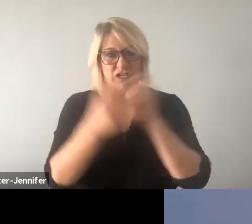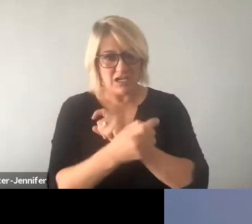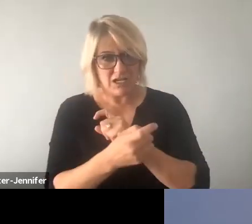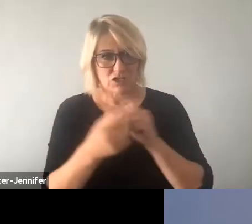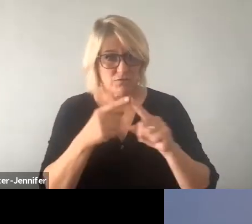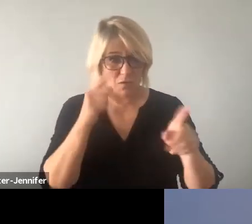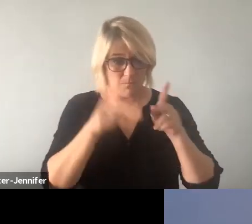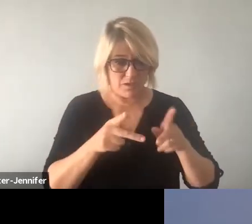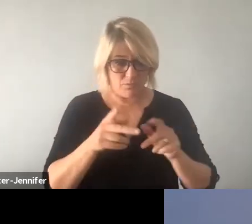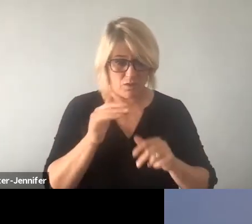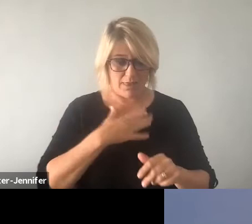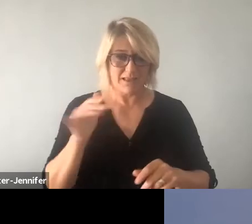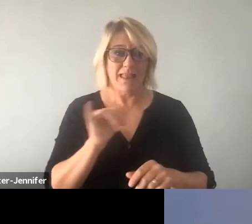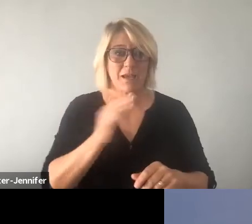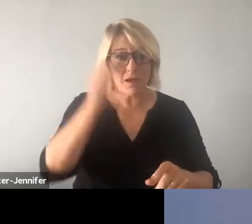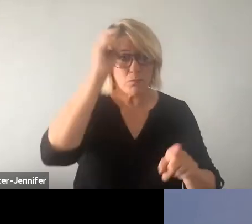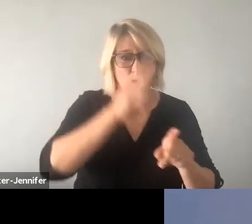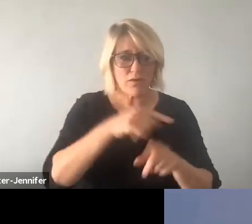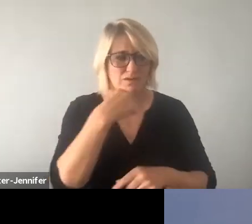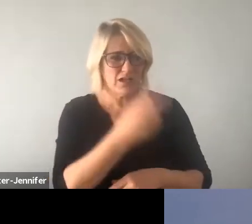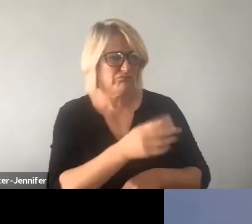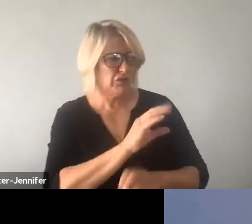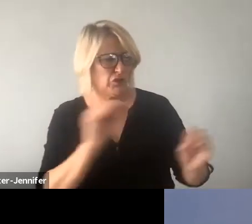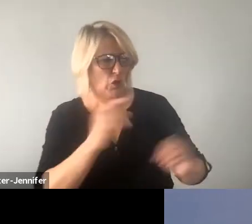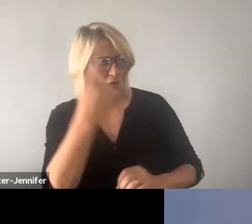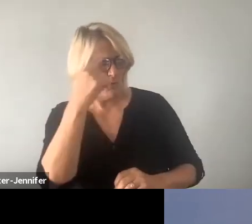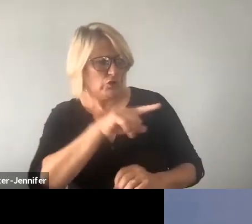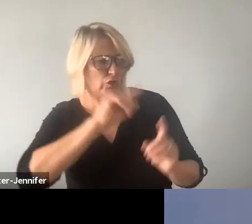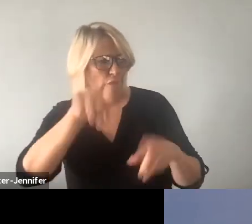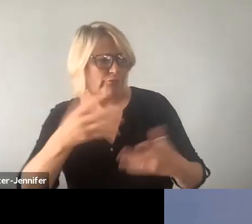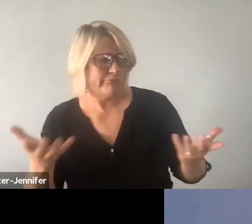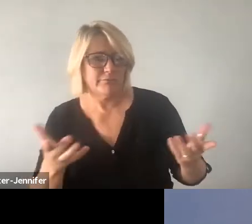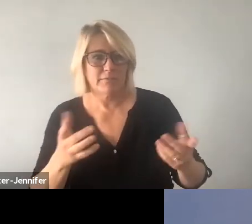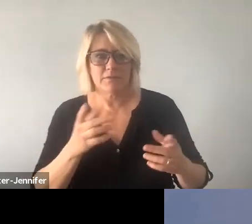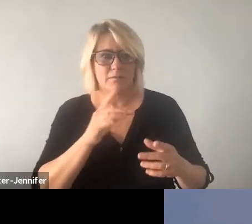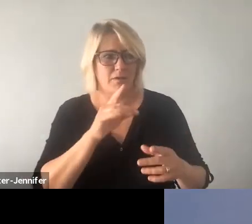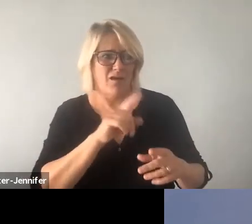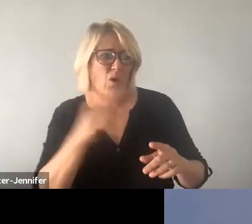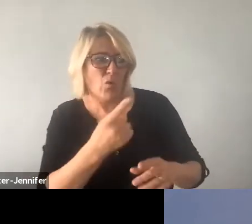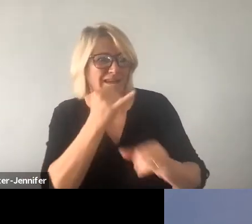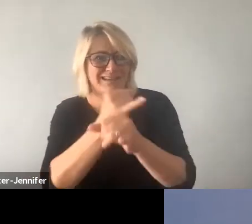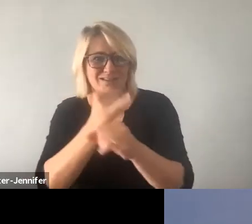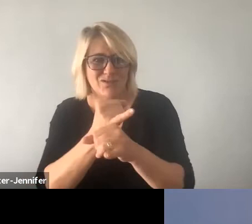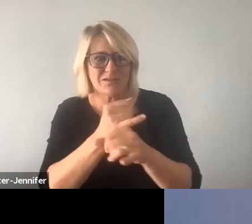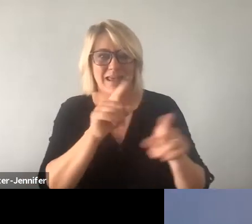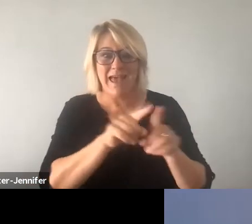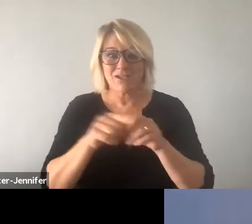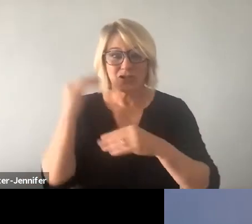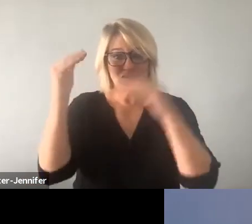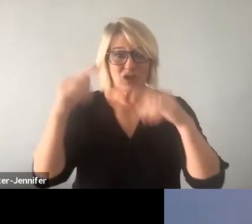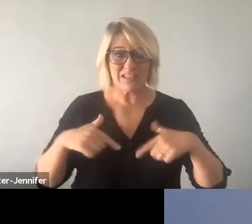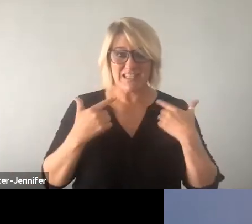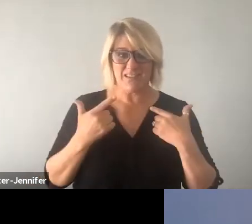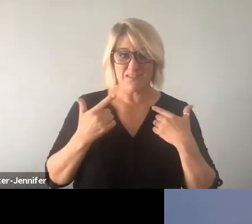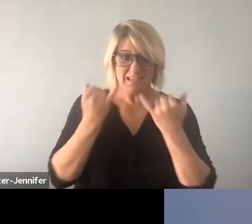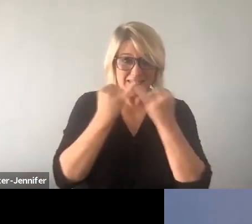people like my brother being told there's nowhere for you to go but an institution, to, as an adult, living the life that